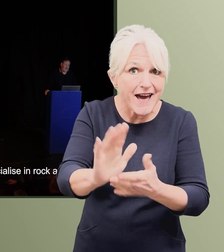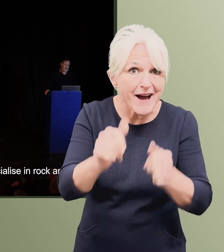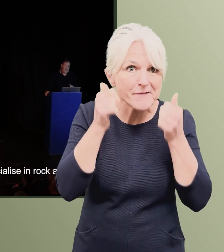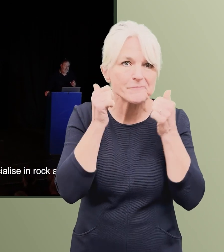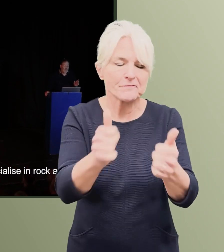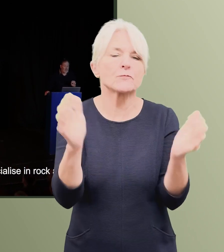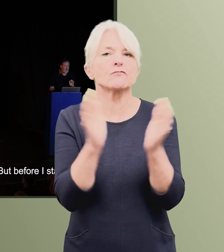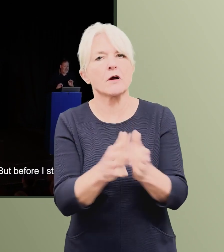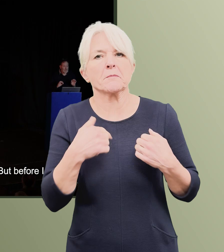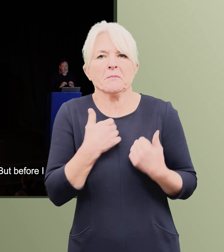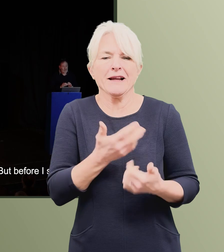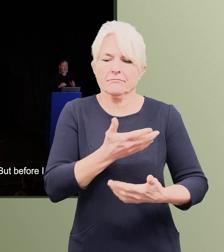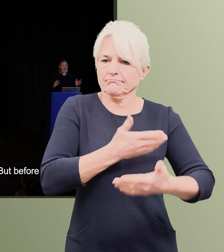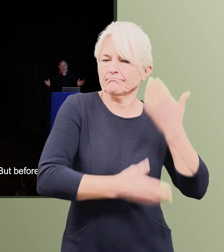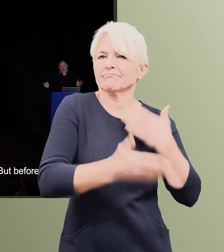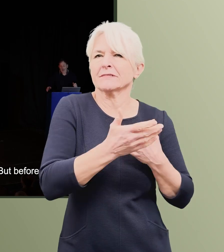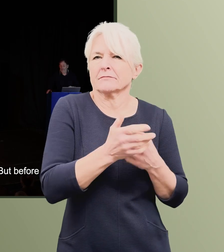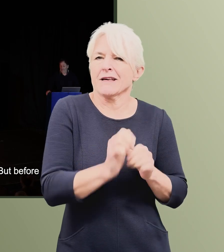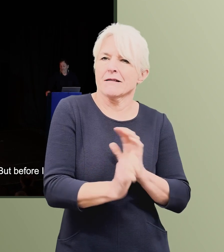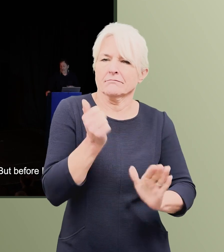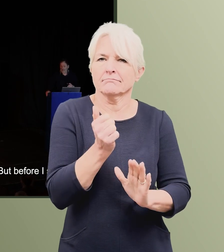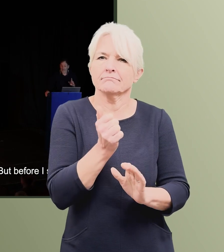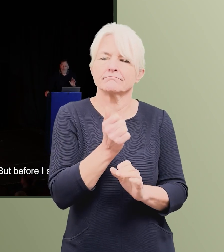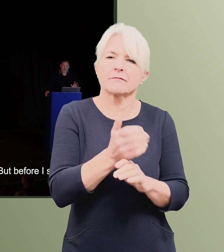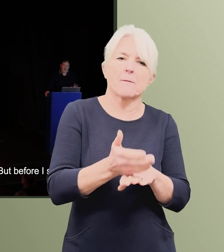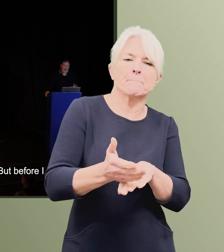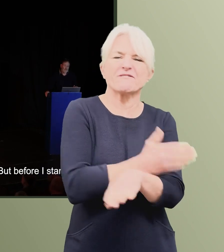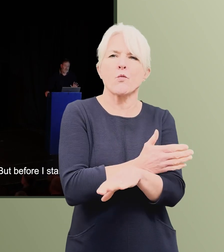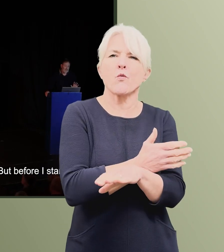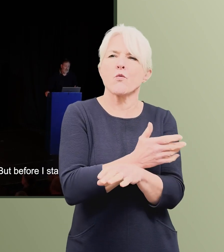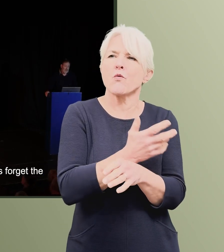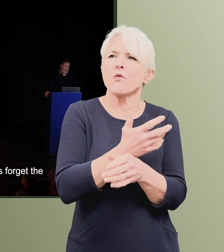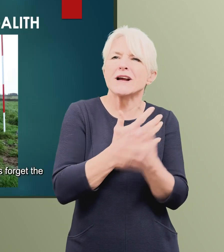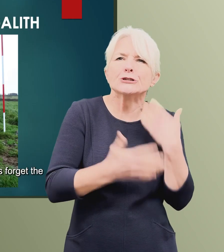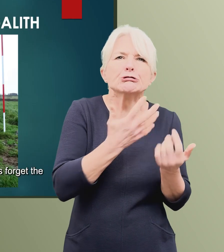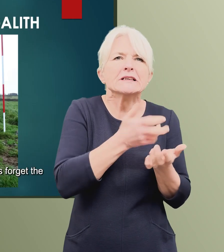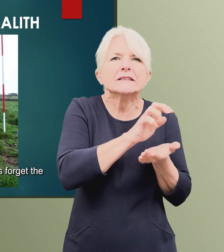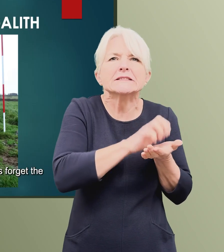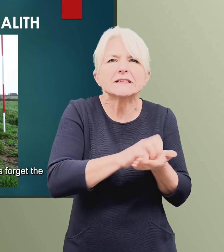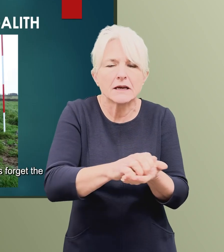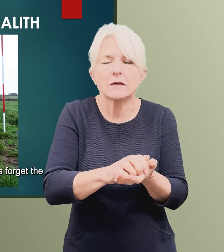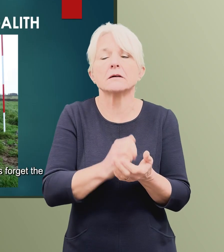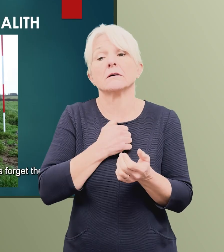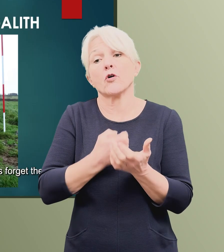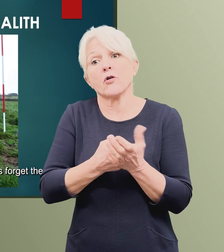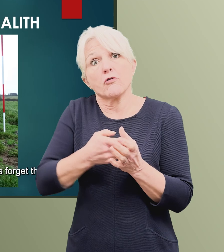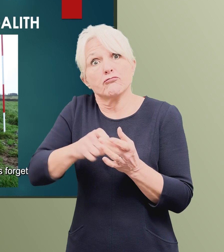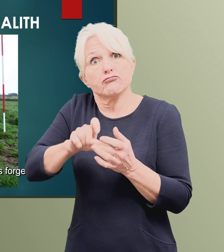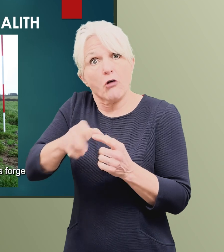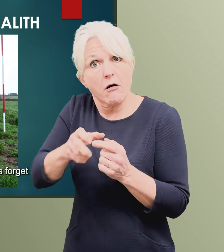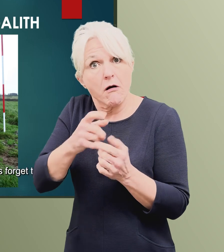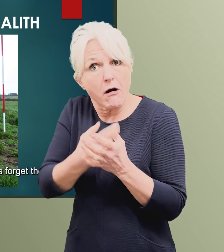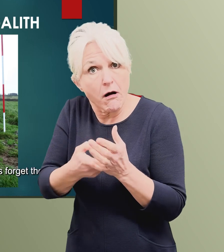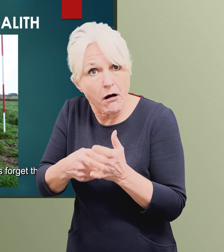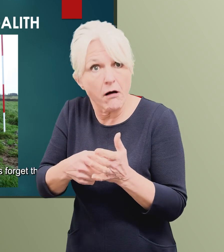rock art, and there'll be a little theme of rock art going right through the lecture. But before I start, I'd like just to say a couple of big thank yous, because I always forget